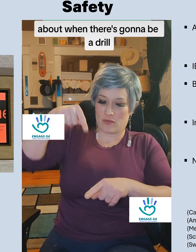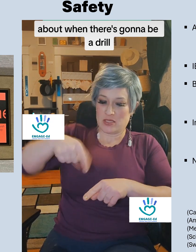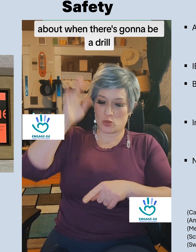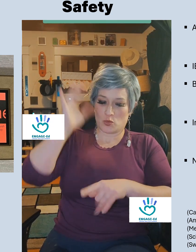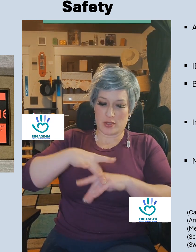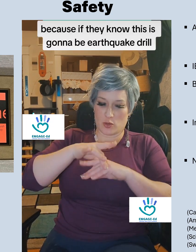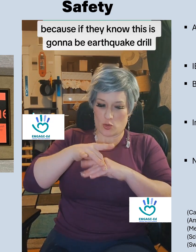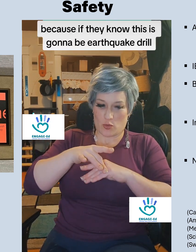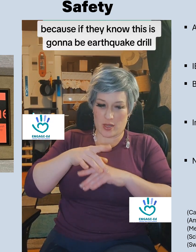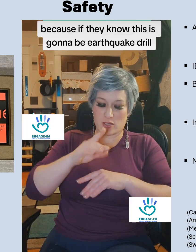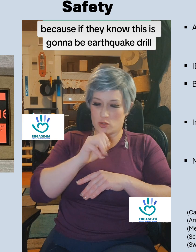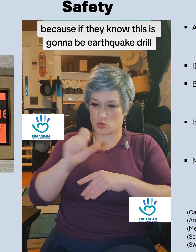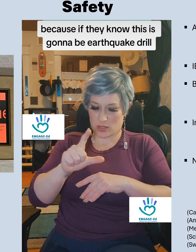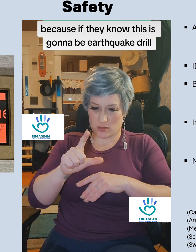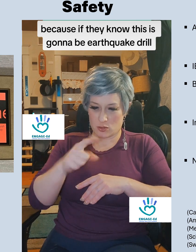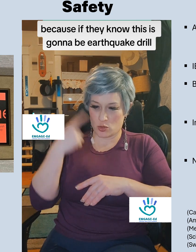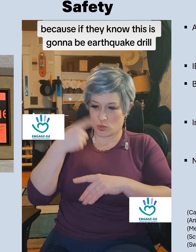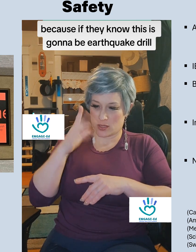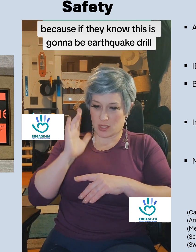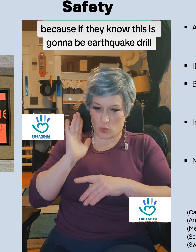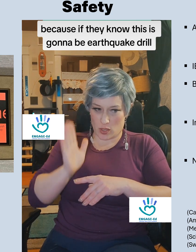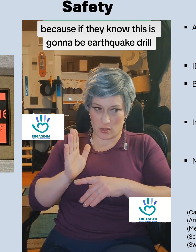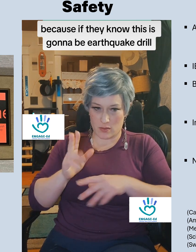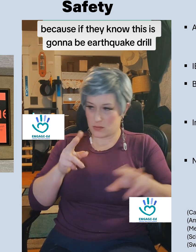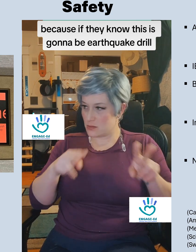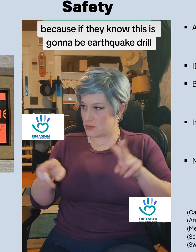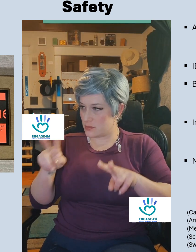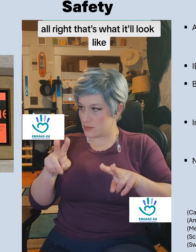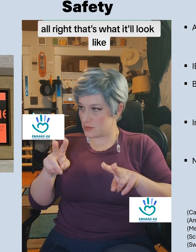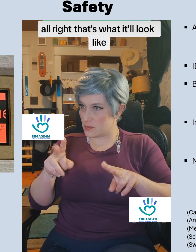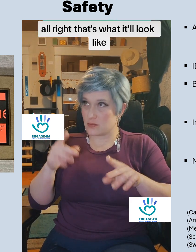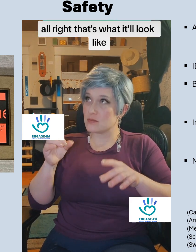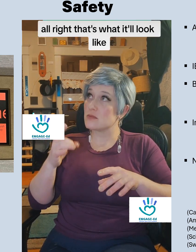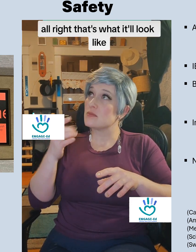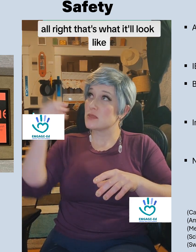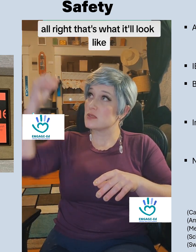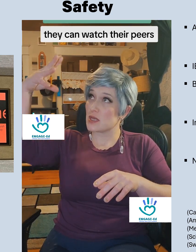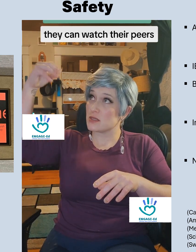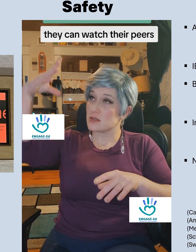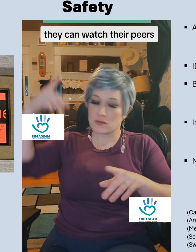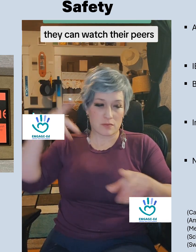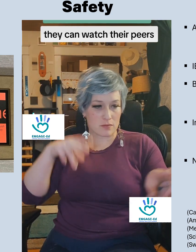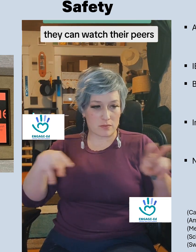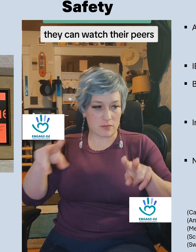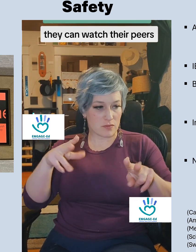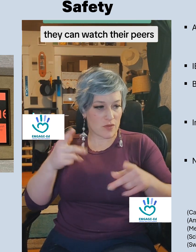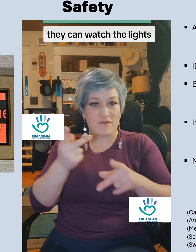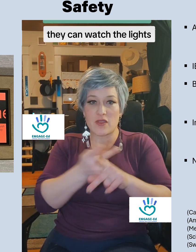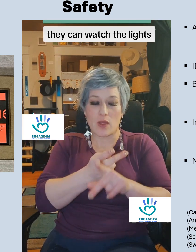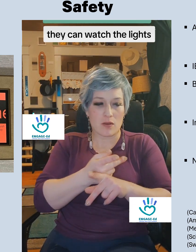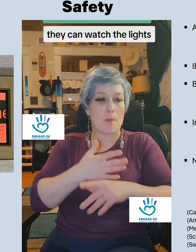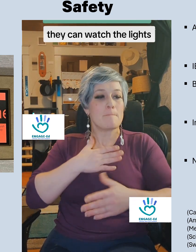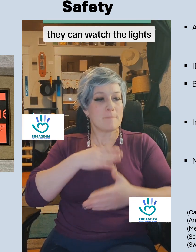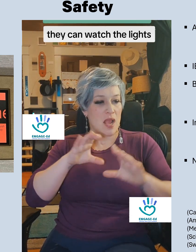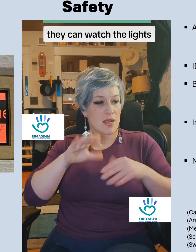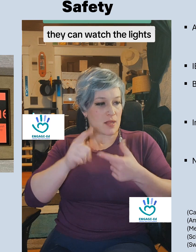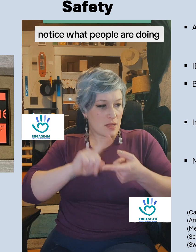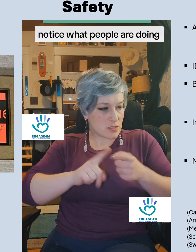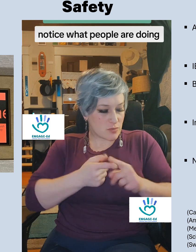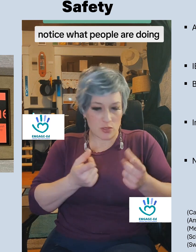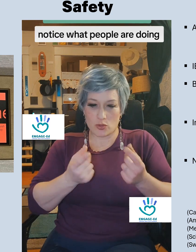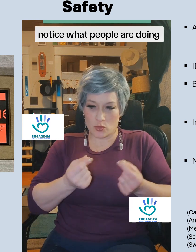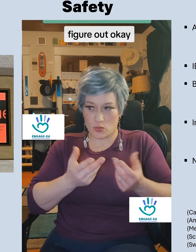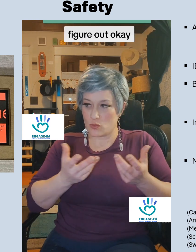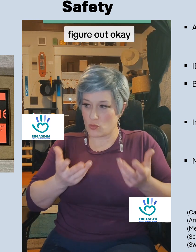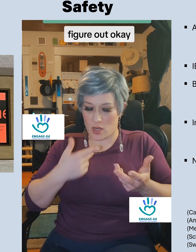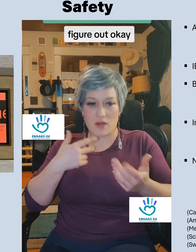drill. Because if they know this is going to be an earthquake drill, all right, that's what it'll look like. They can watch their peers, they can watch the lights, notice what